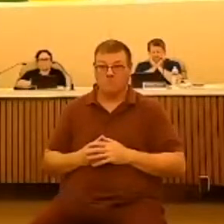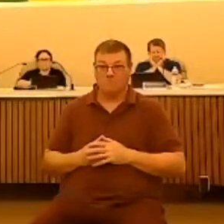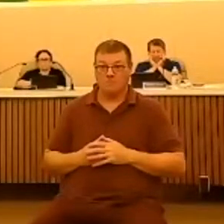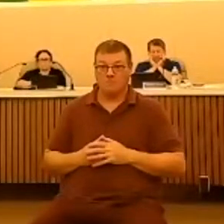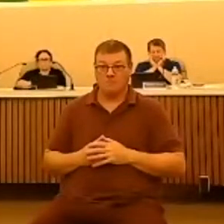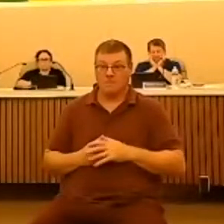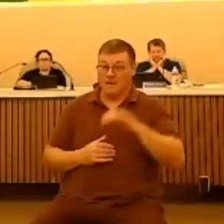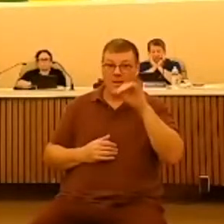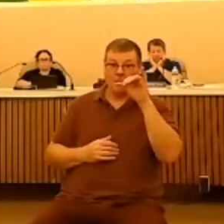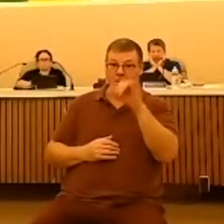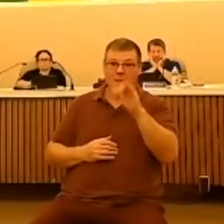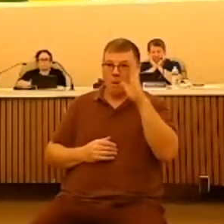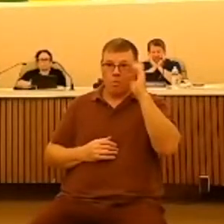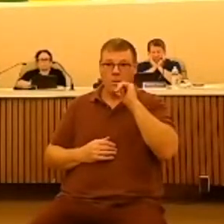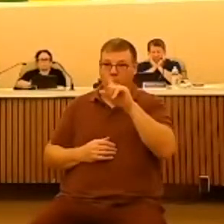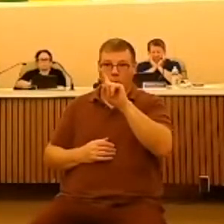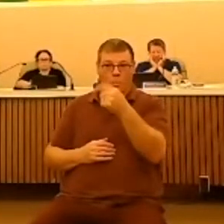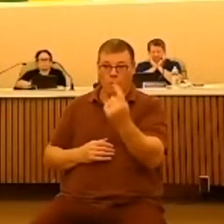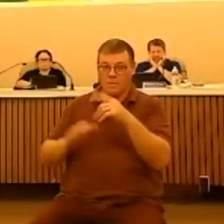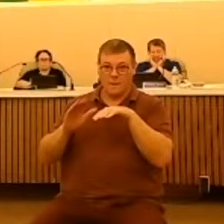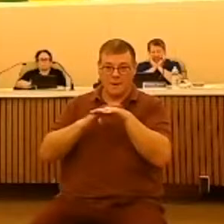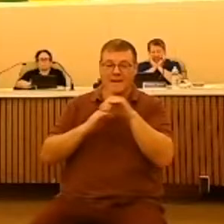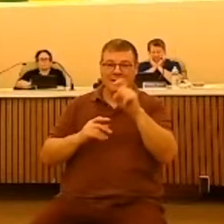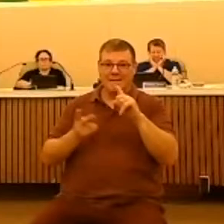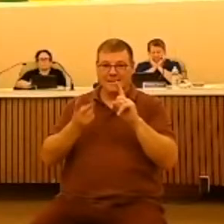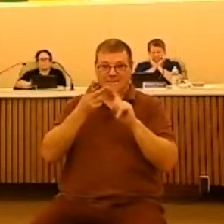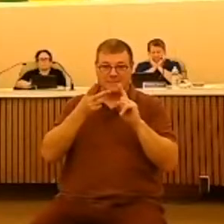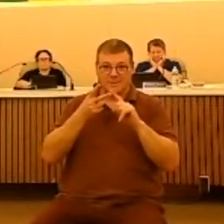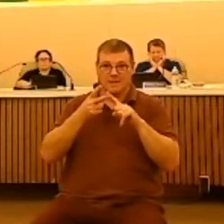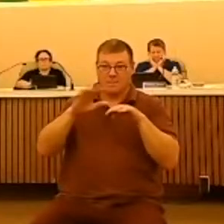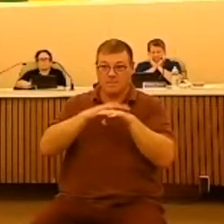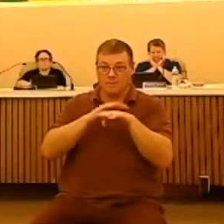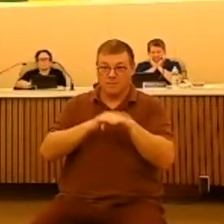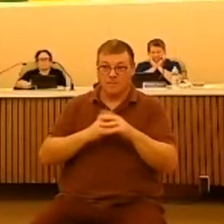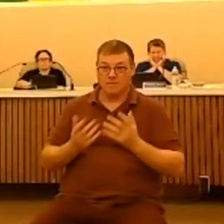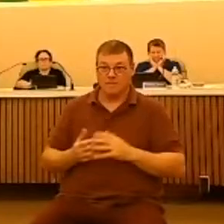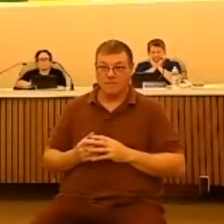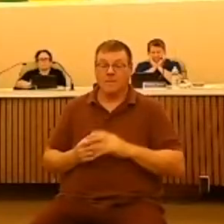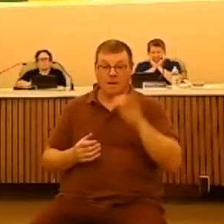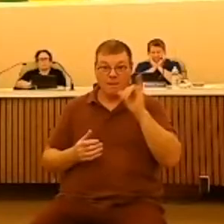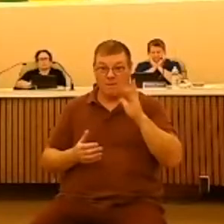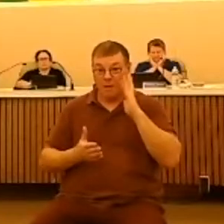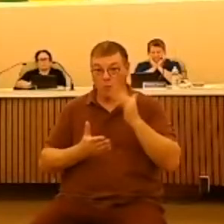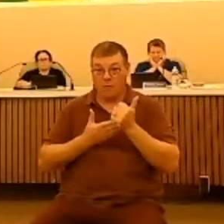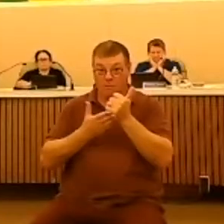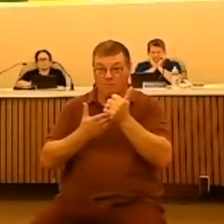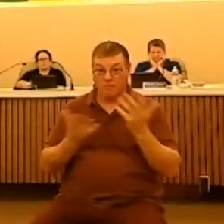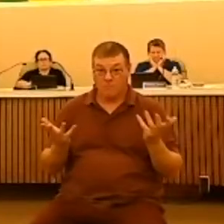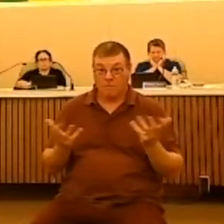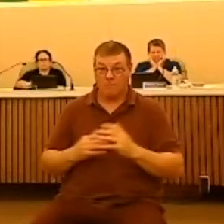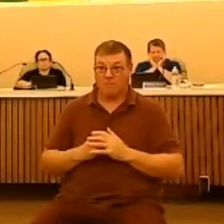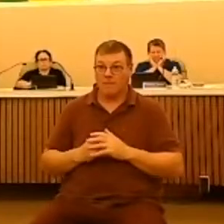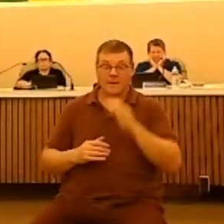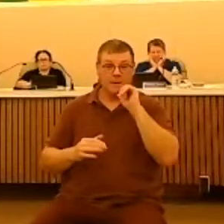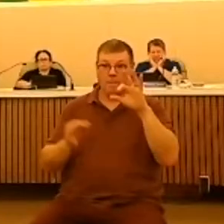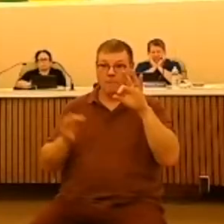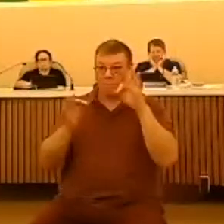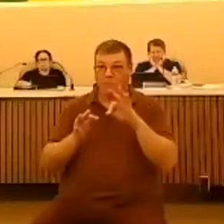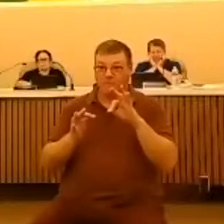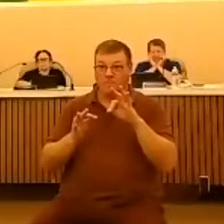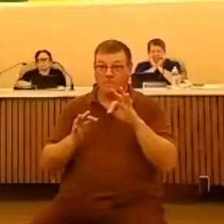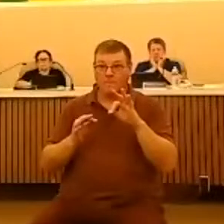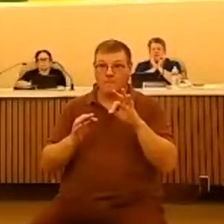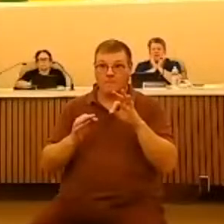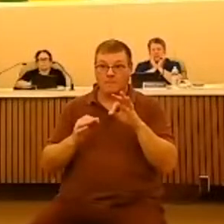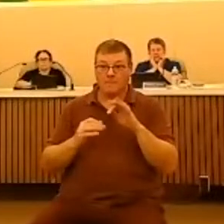That wouldn't be able to be the only access. They would need to have a second access. Even that would help. I mean, it wouldn't be perfect. It would be nice. It